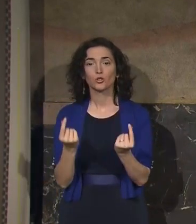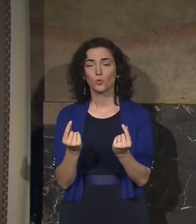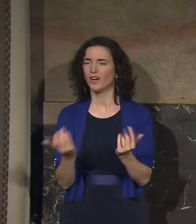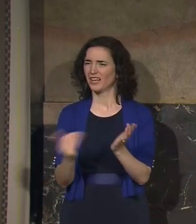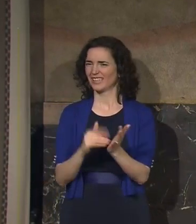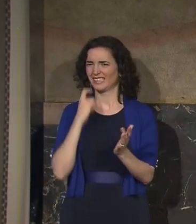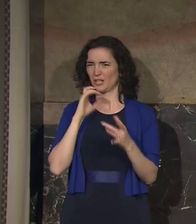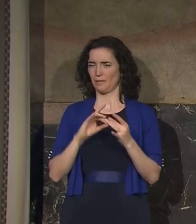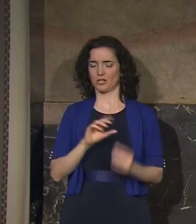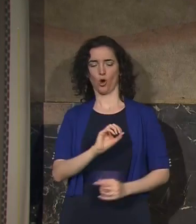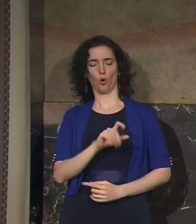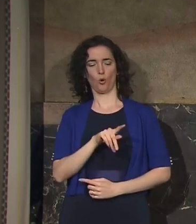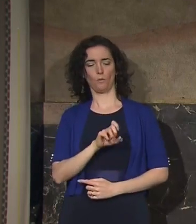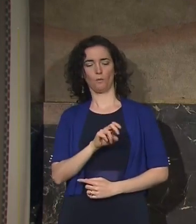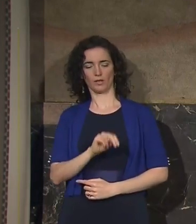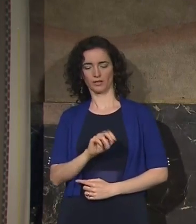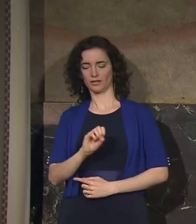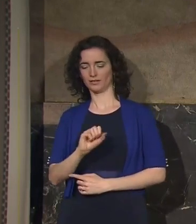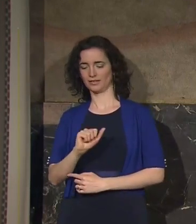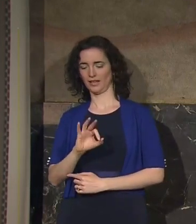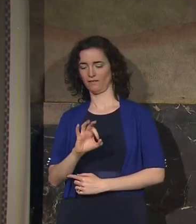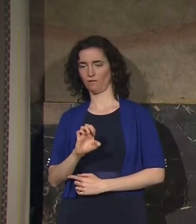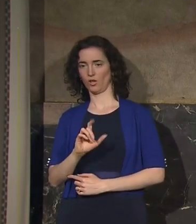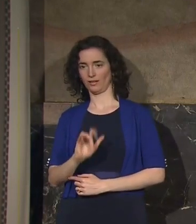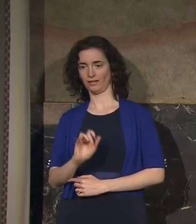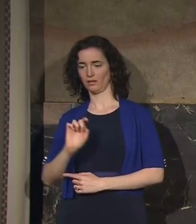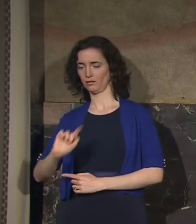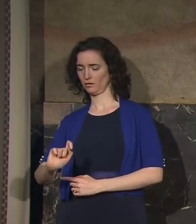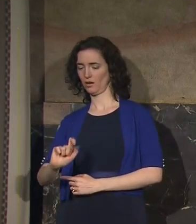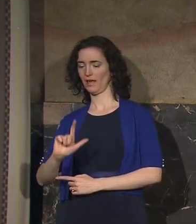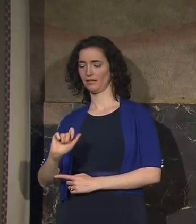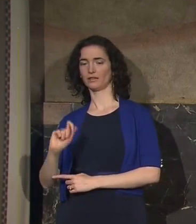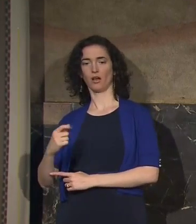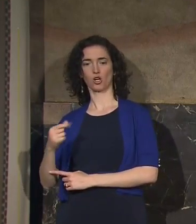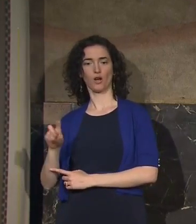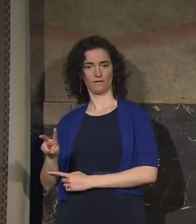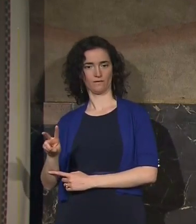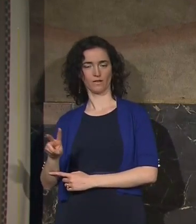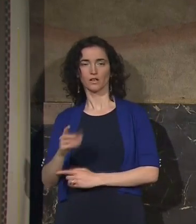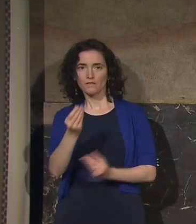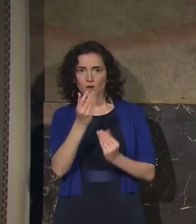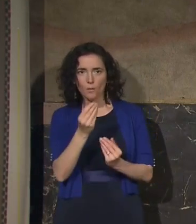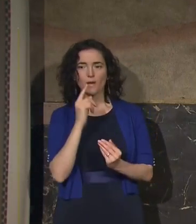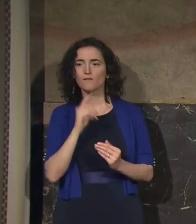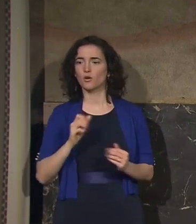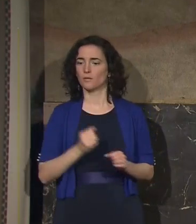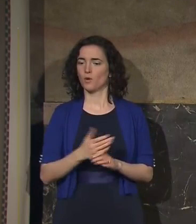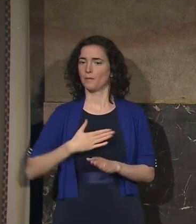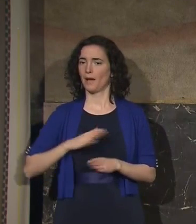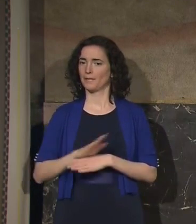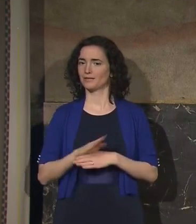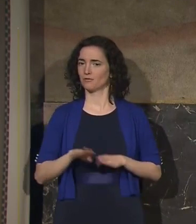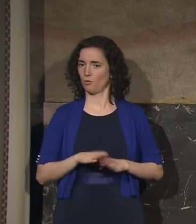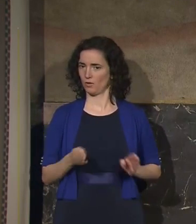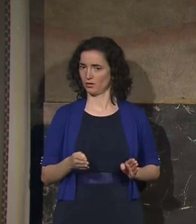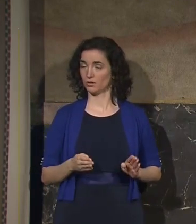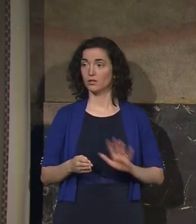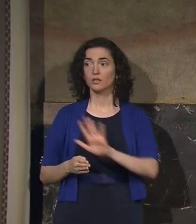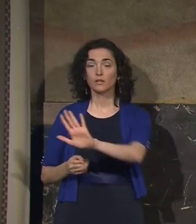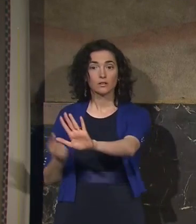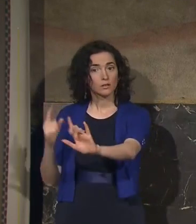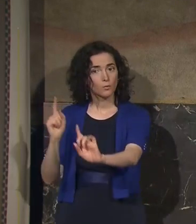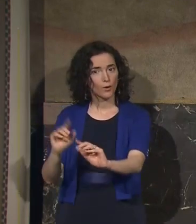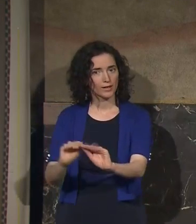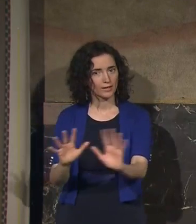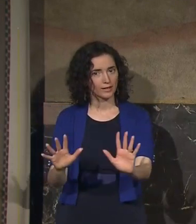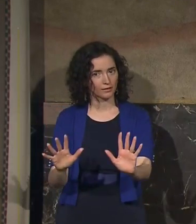opensafely.la.gov to get that information to prepare your business. And I do want to make something very clear, because I think there's been